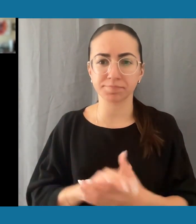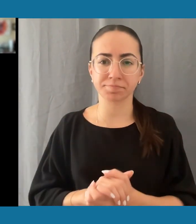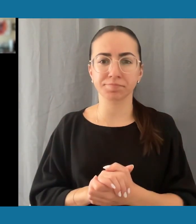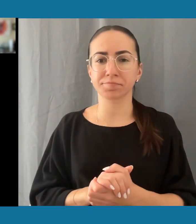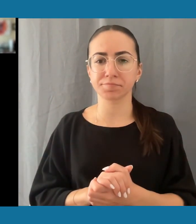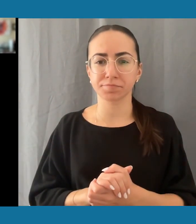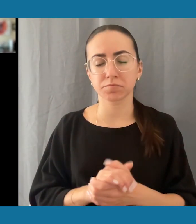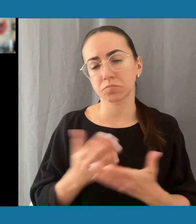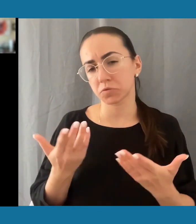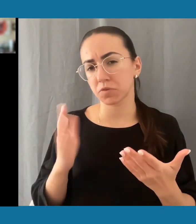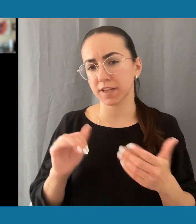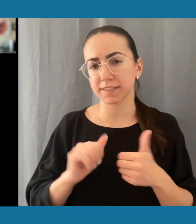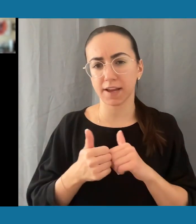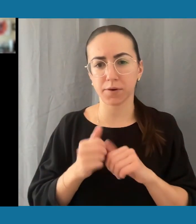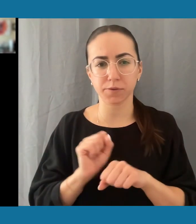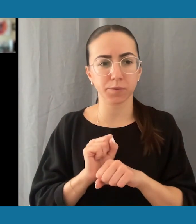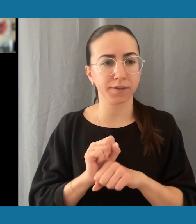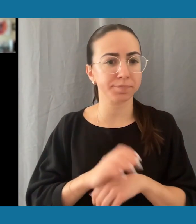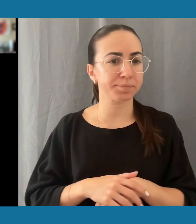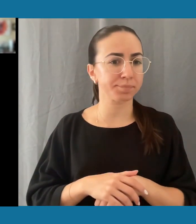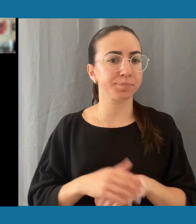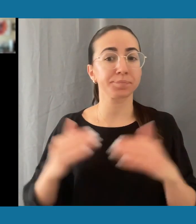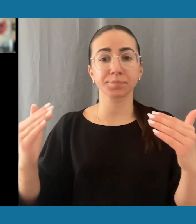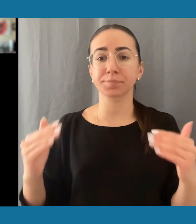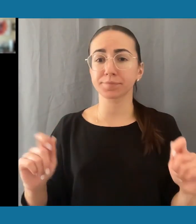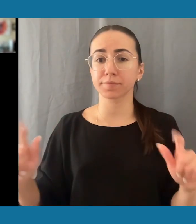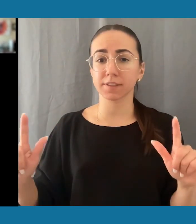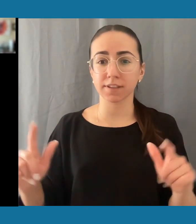used. Next slide.